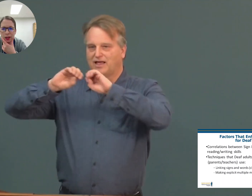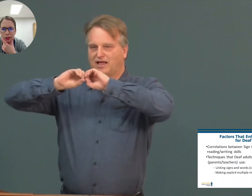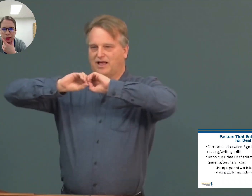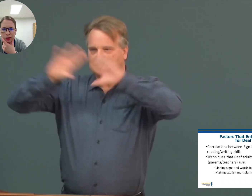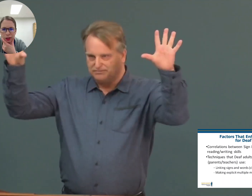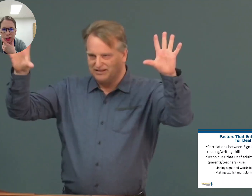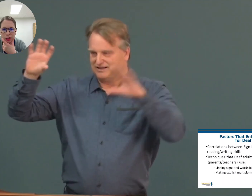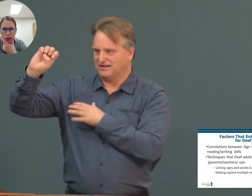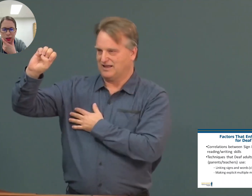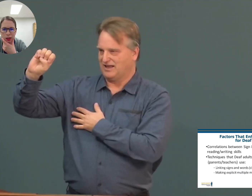English literacy.